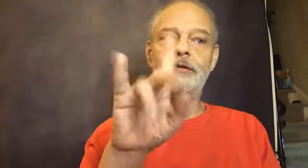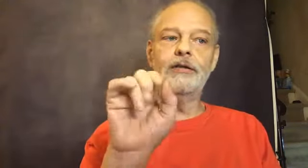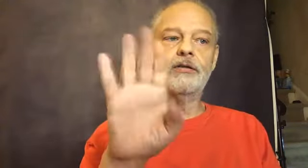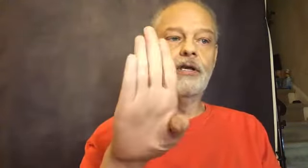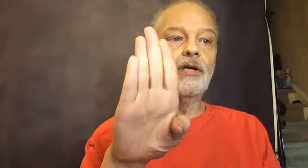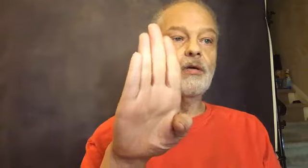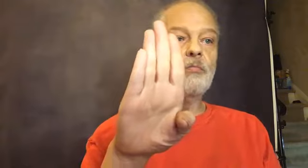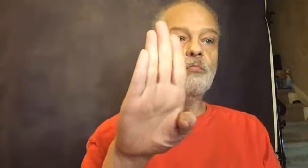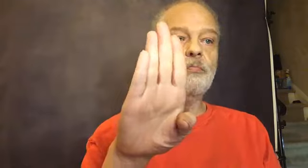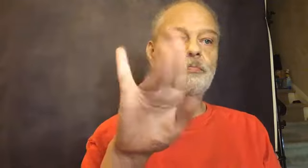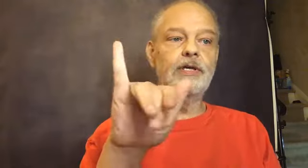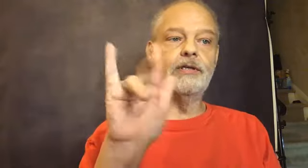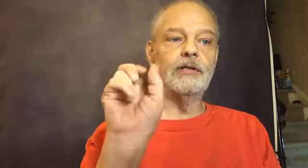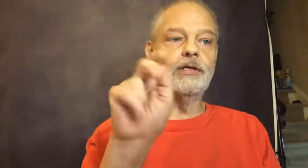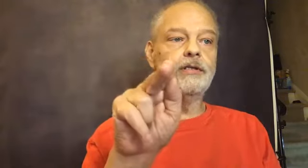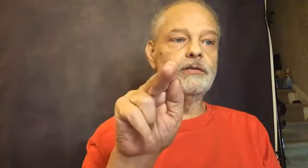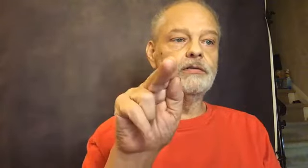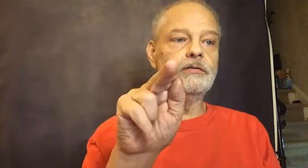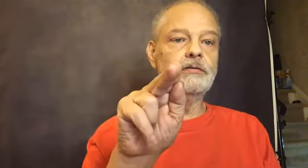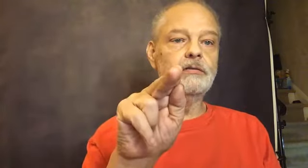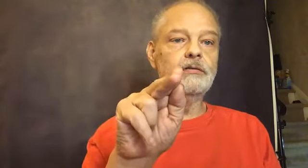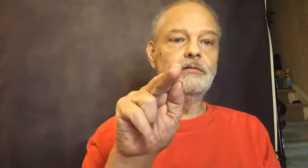Illion. Billion.